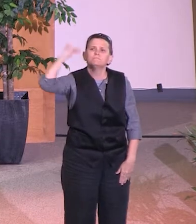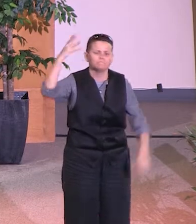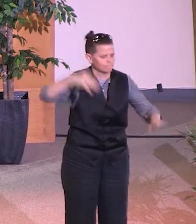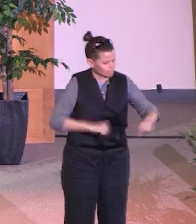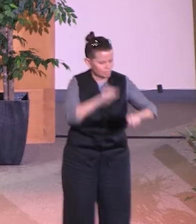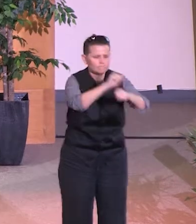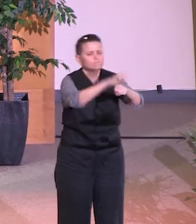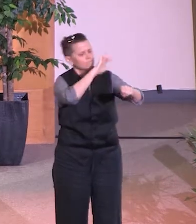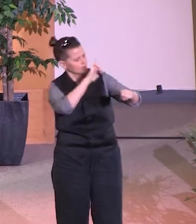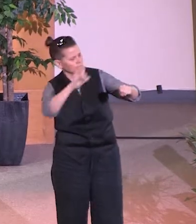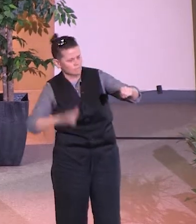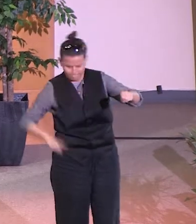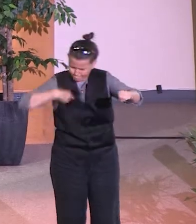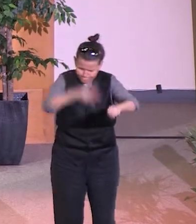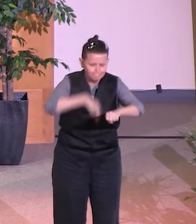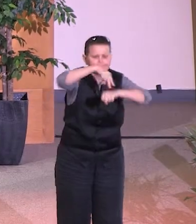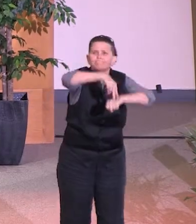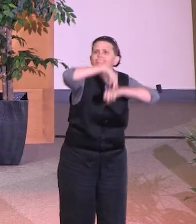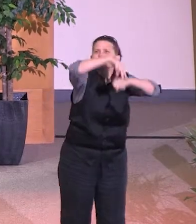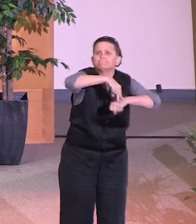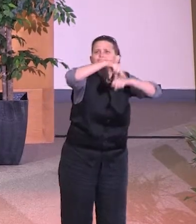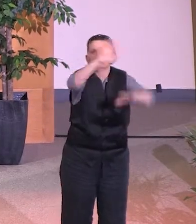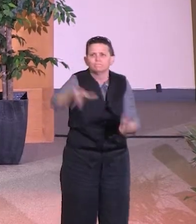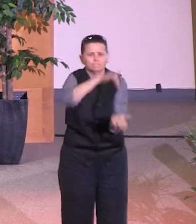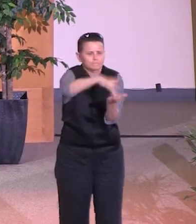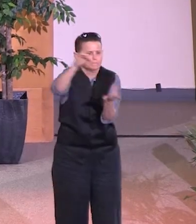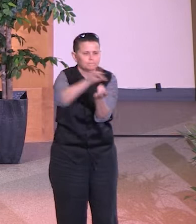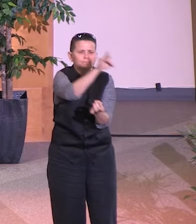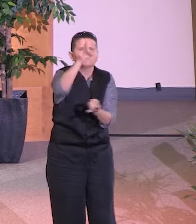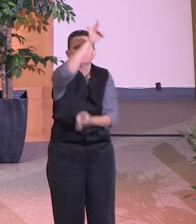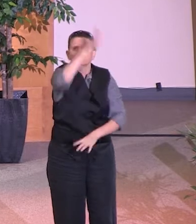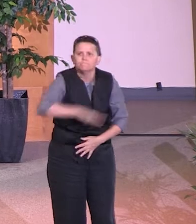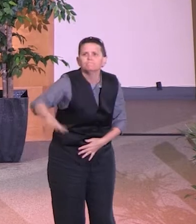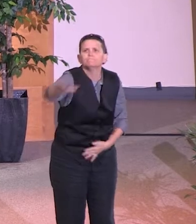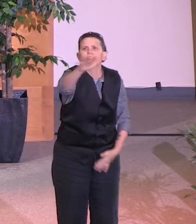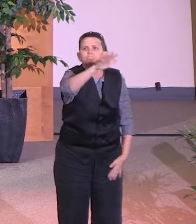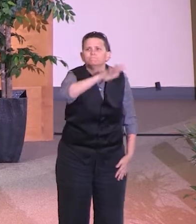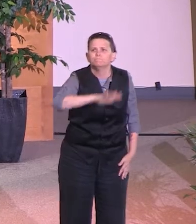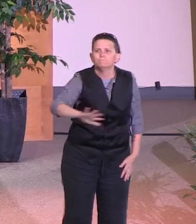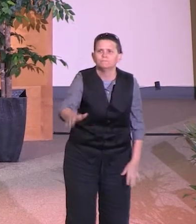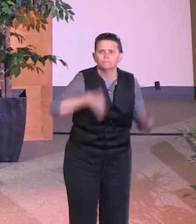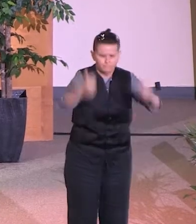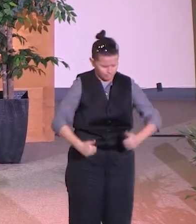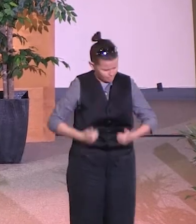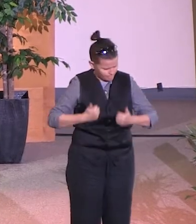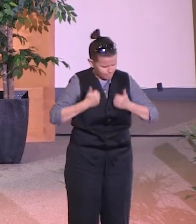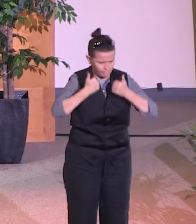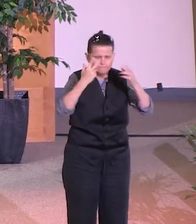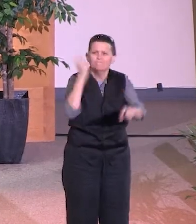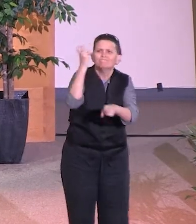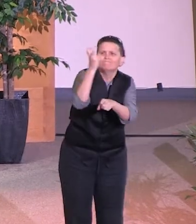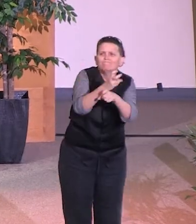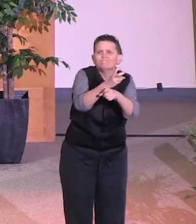rock. Yes, Lord, smack dab in the middle of the Spirit zone. When life is hard and you're